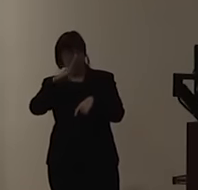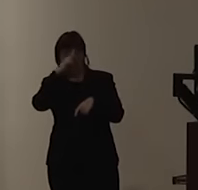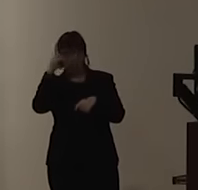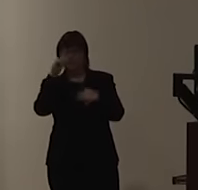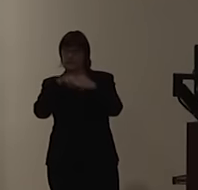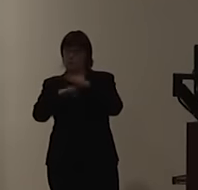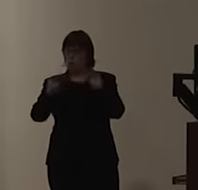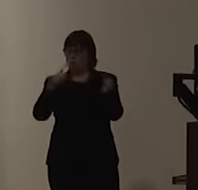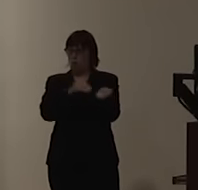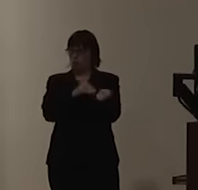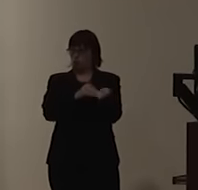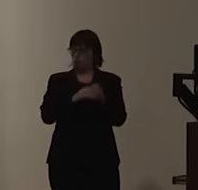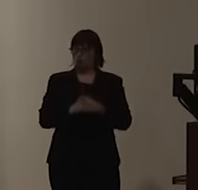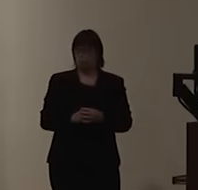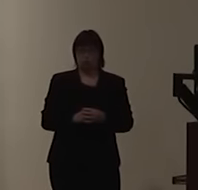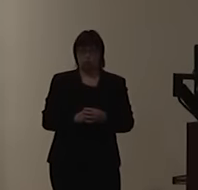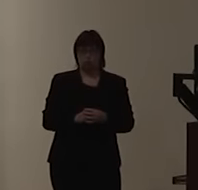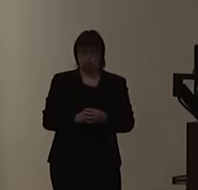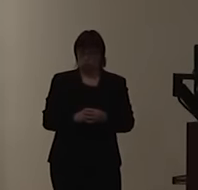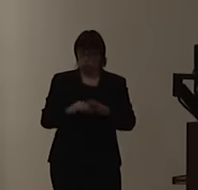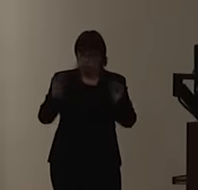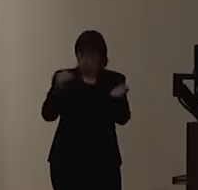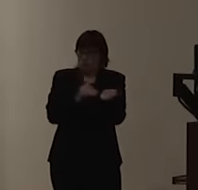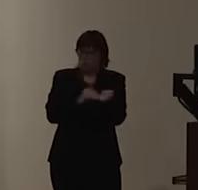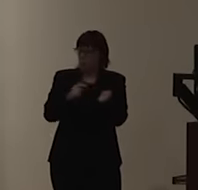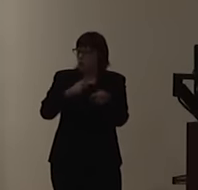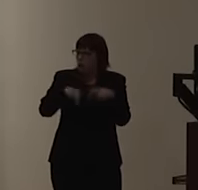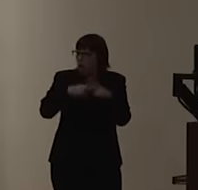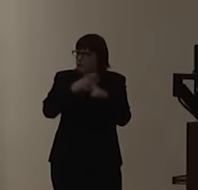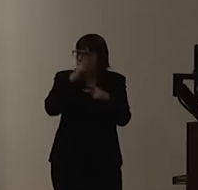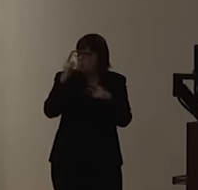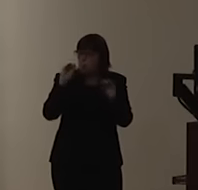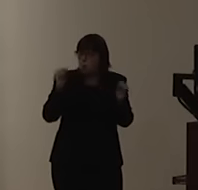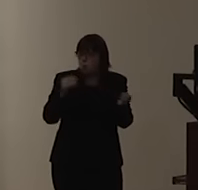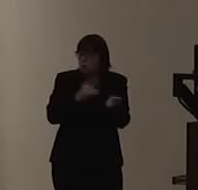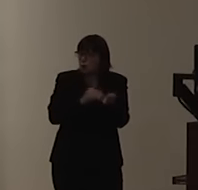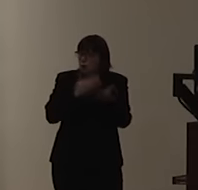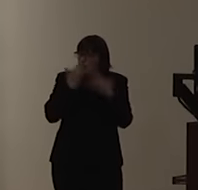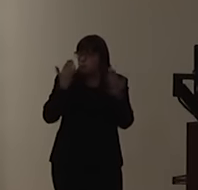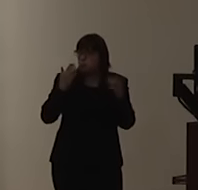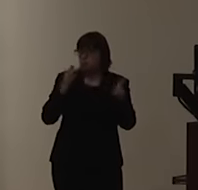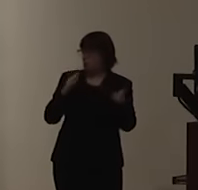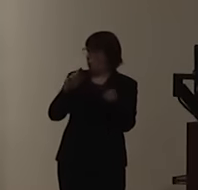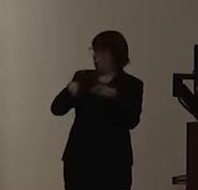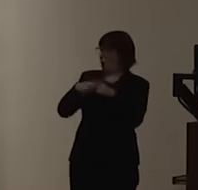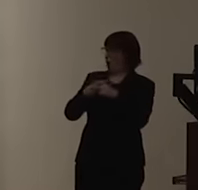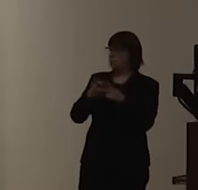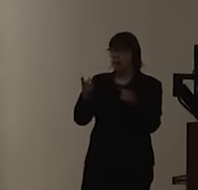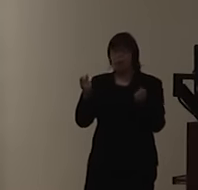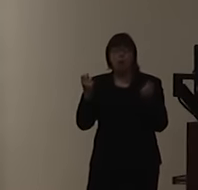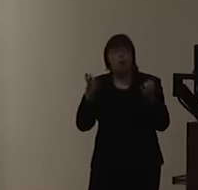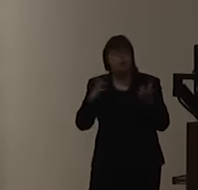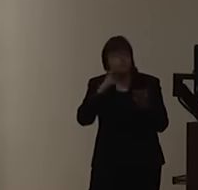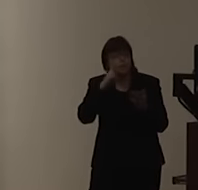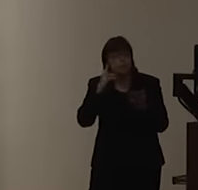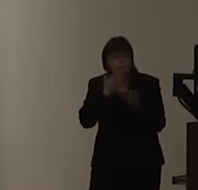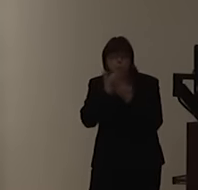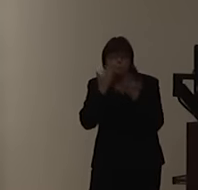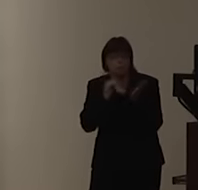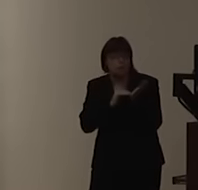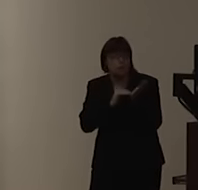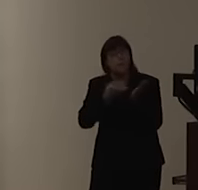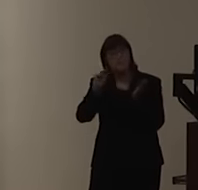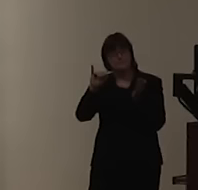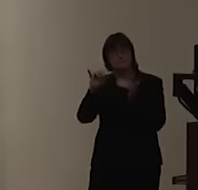in fact, what kind of hospital doesn't have a doctor? And he learned the answer, a lot of hospitals,